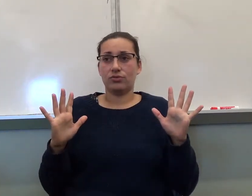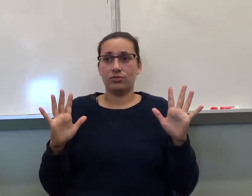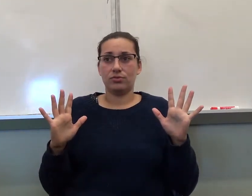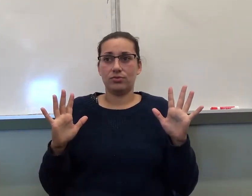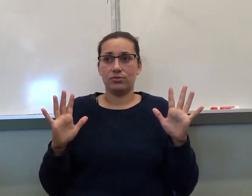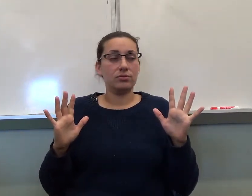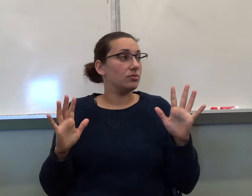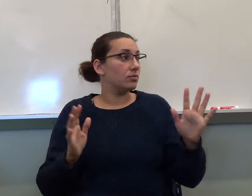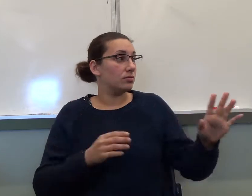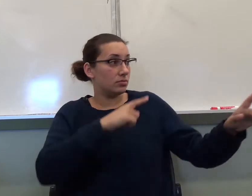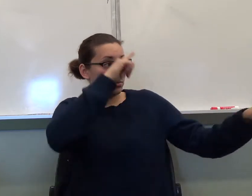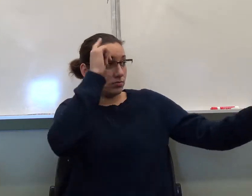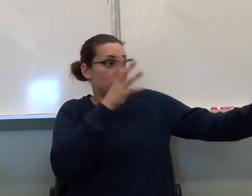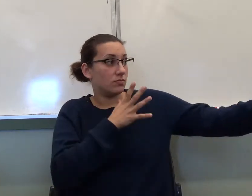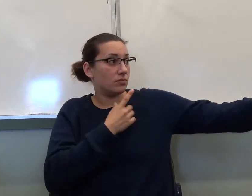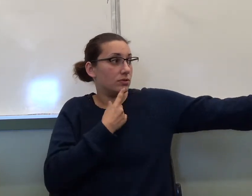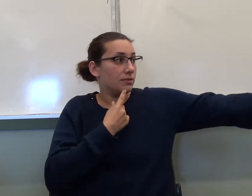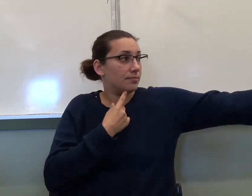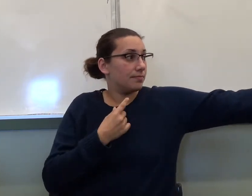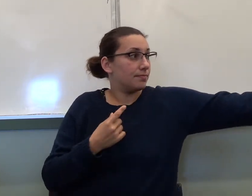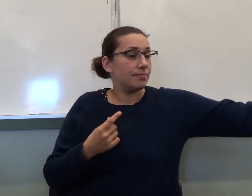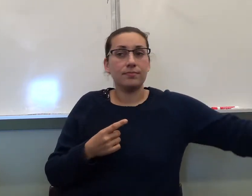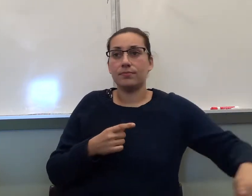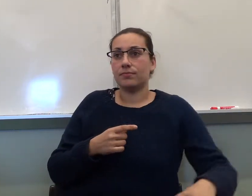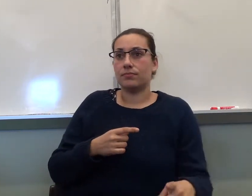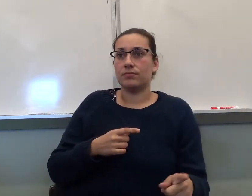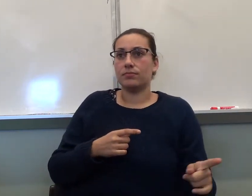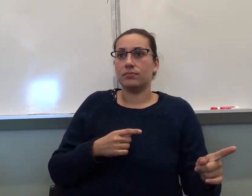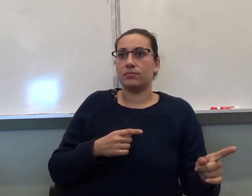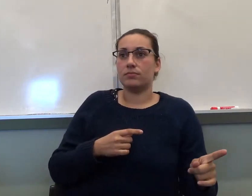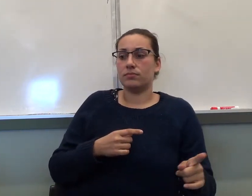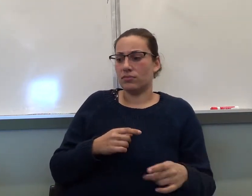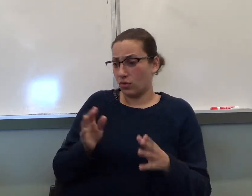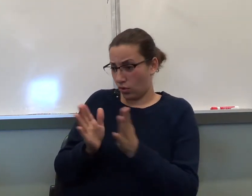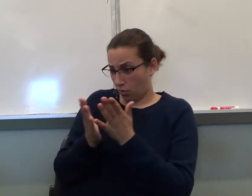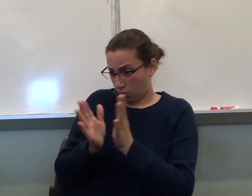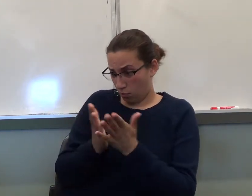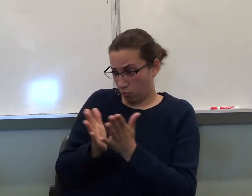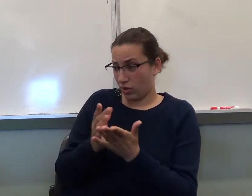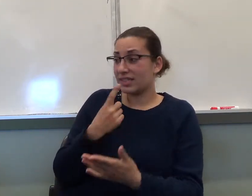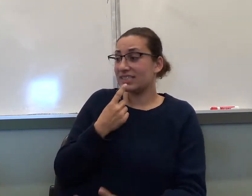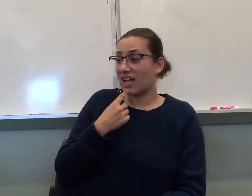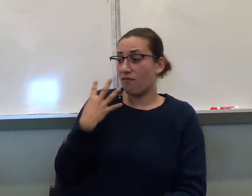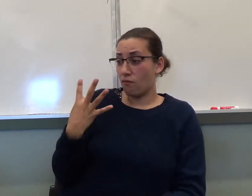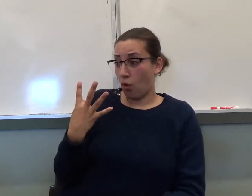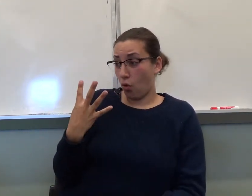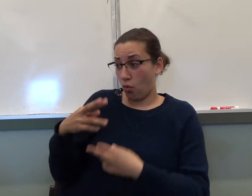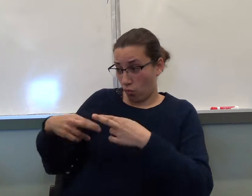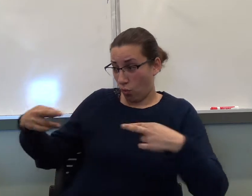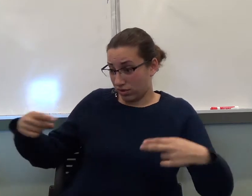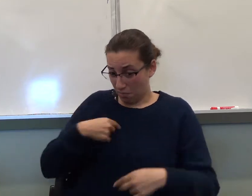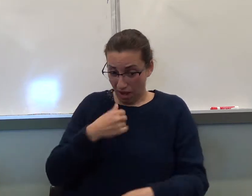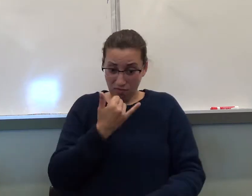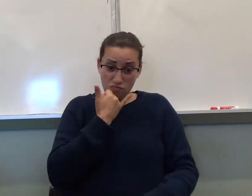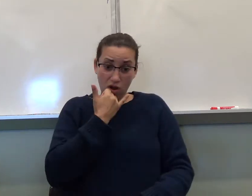The book said 4 rows. The book said 4 rows? Are they Yeah, wrong 20, again? yeah, the book says 4.